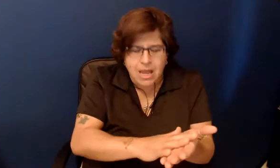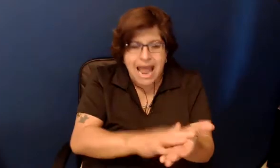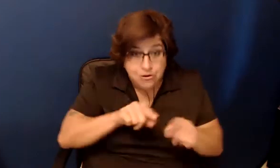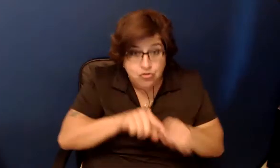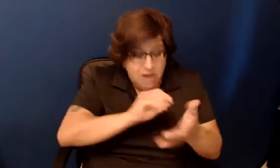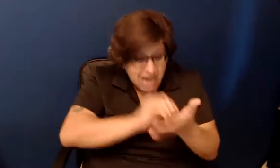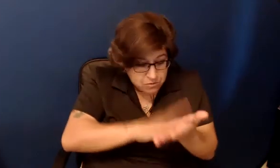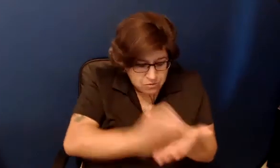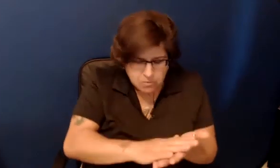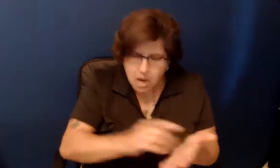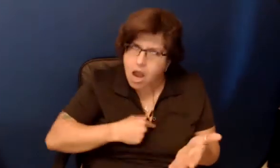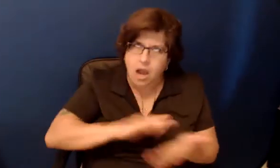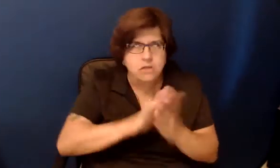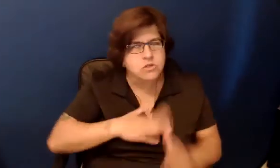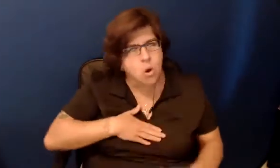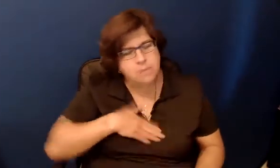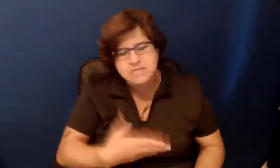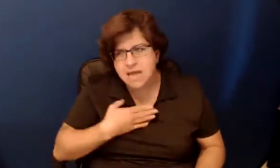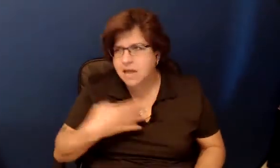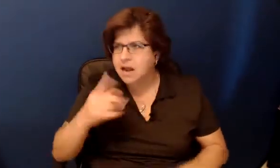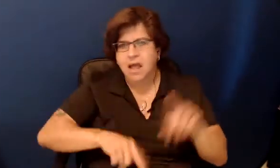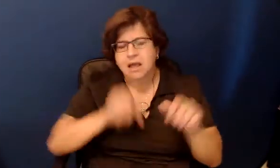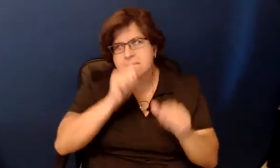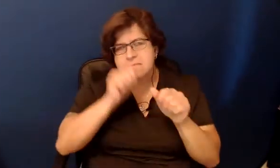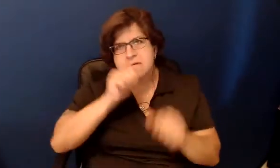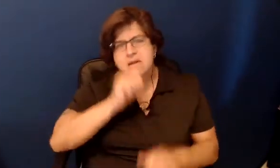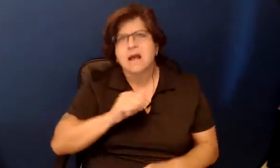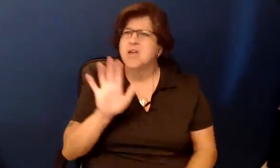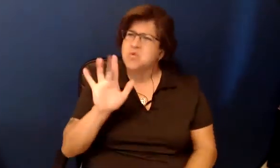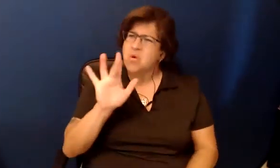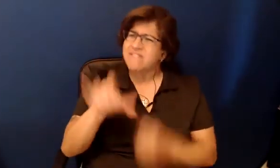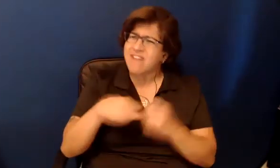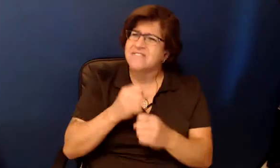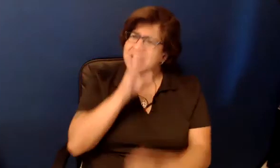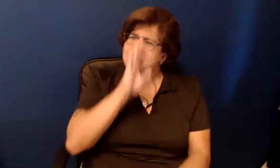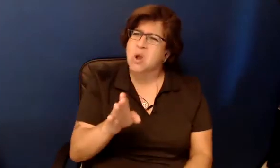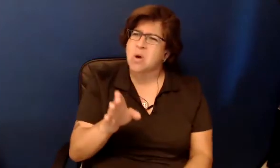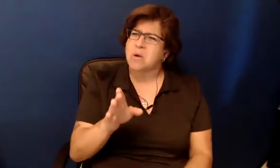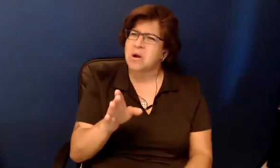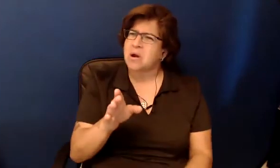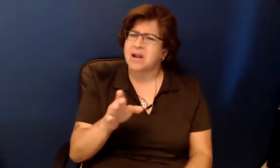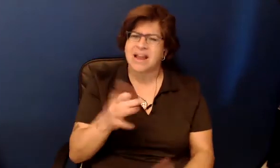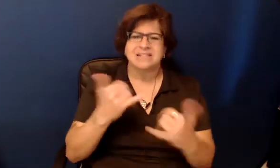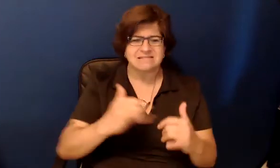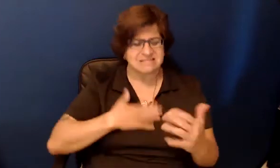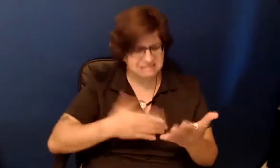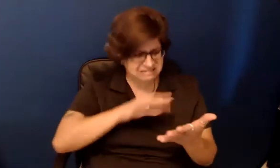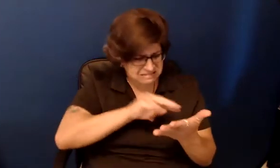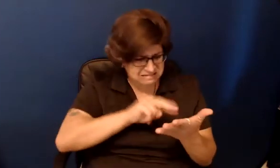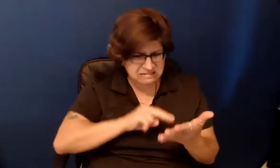paper. I got so upset during it, I thought, I can't stand this. I was 25 years sober.